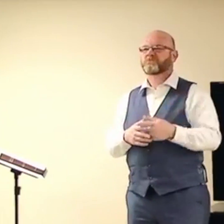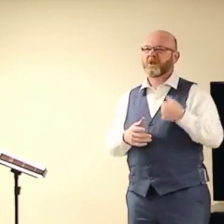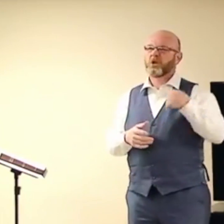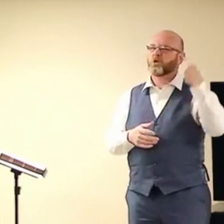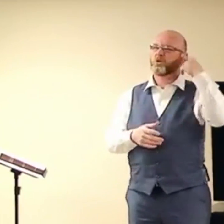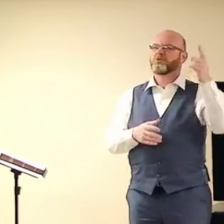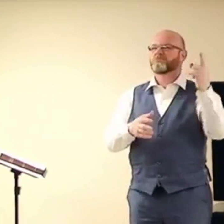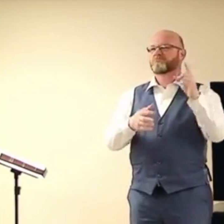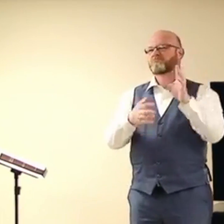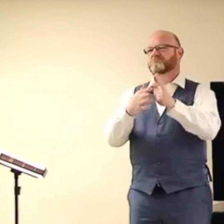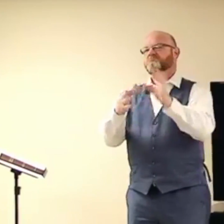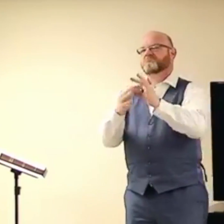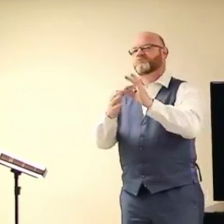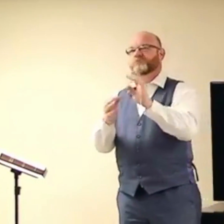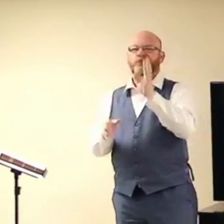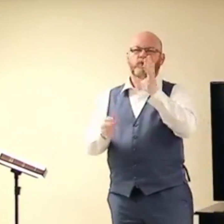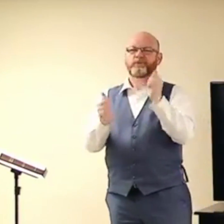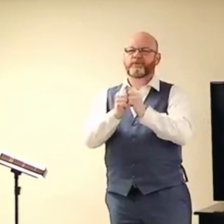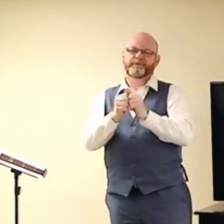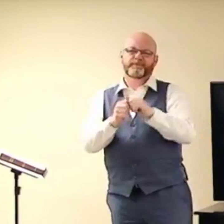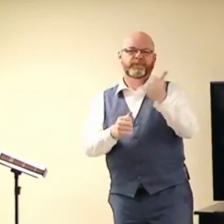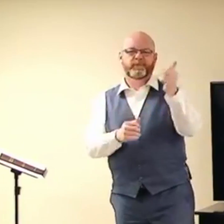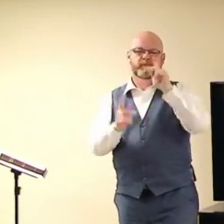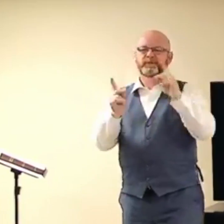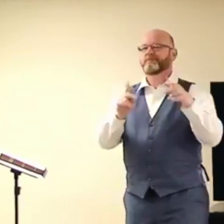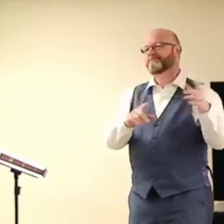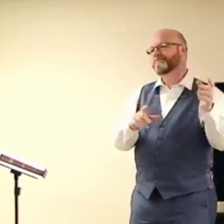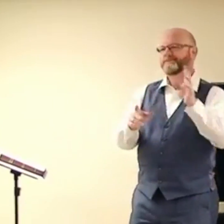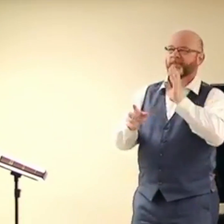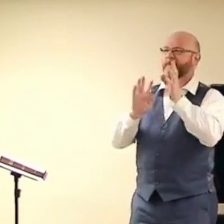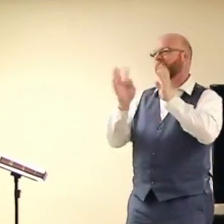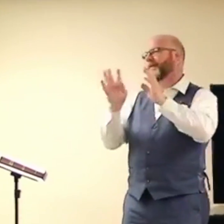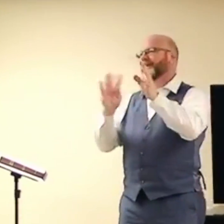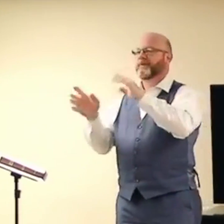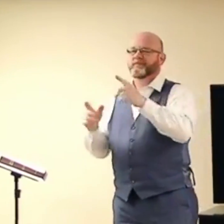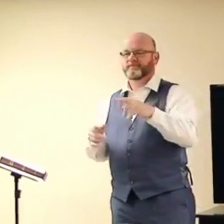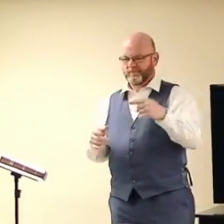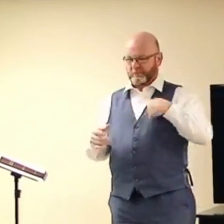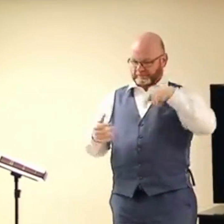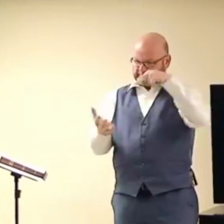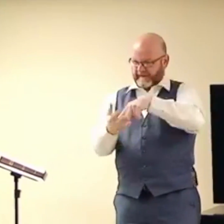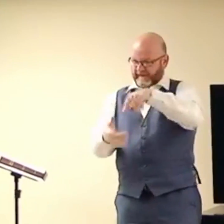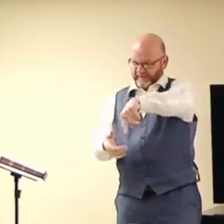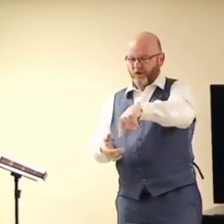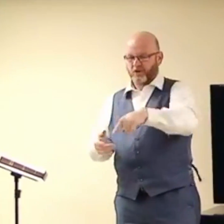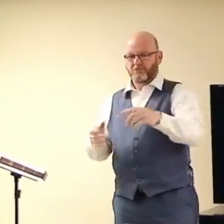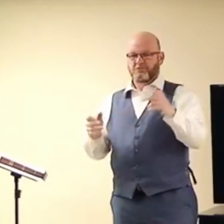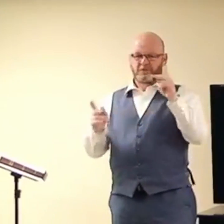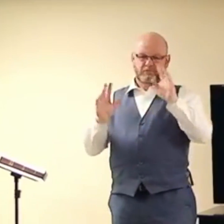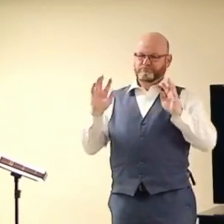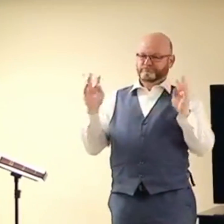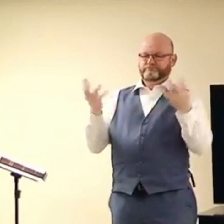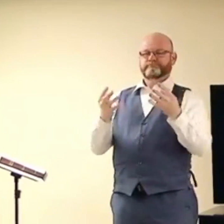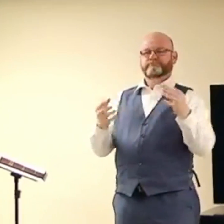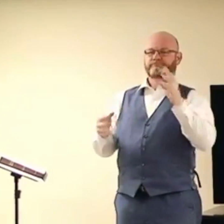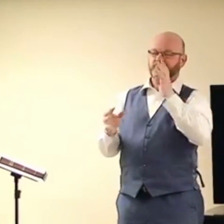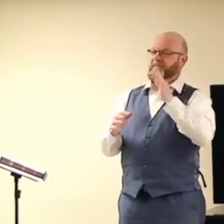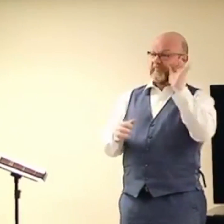But later, I heard through the grapevine, someone else told me, you know, how gossip travels. We were